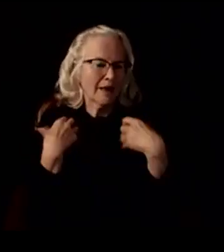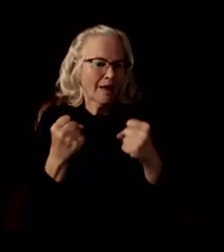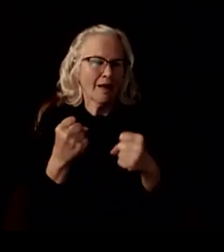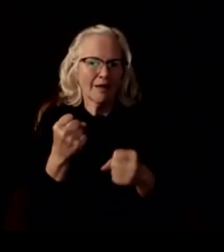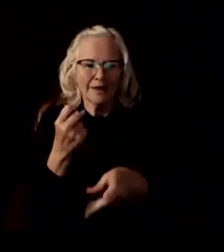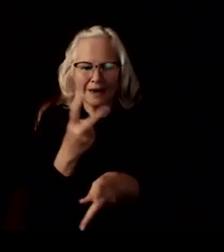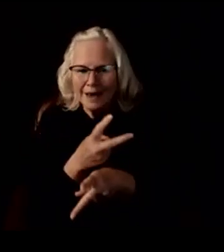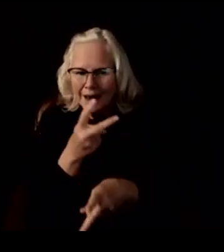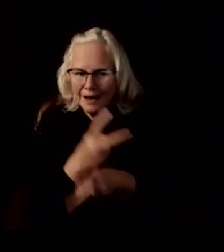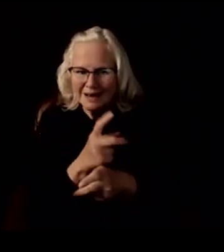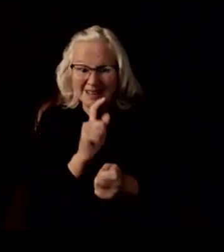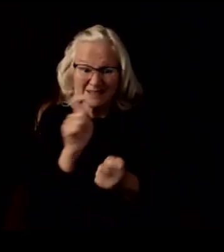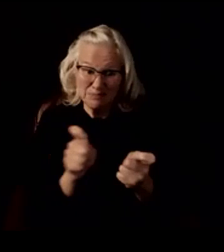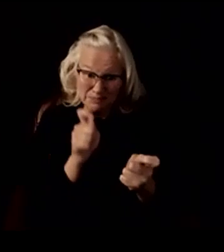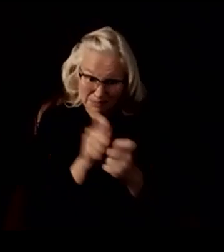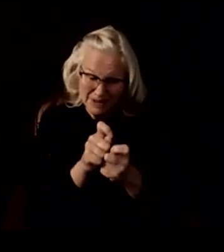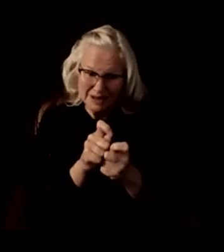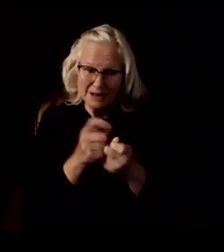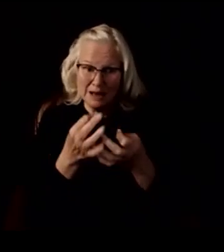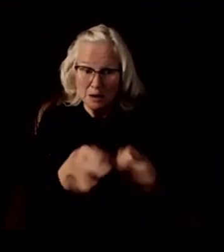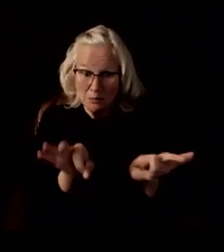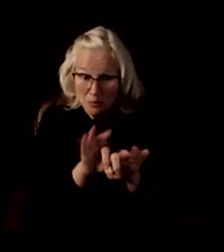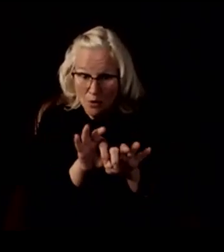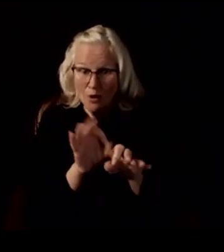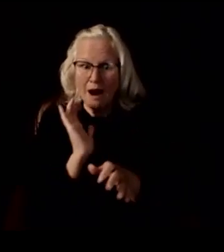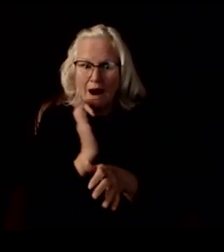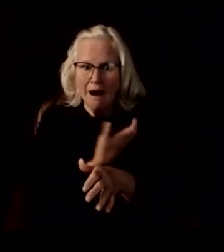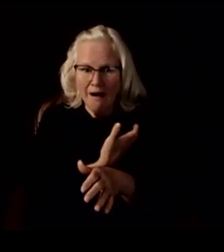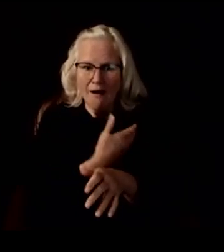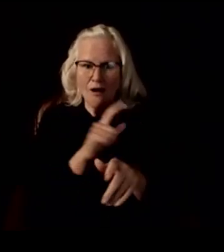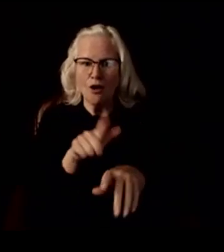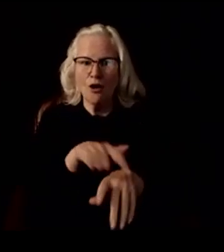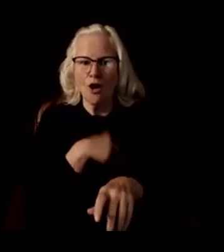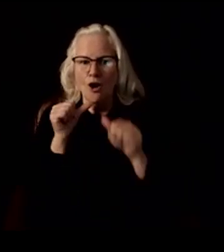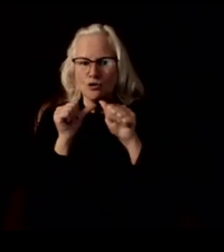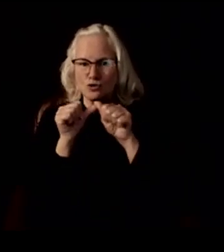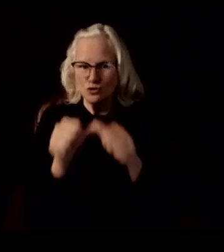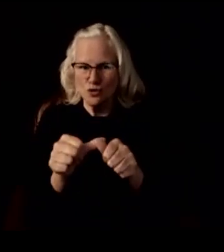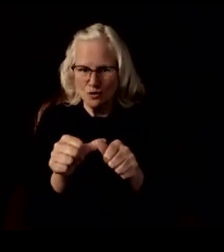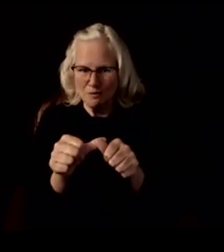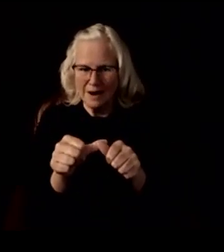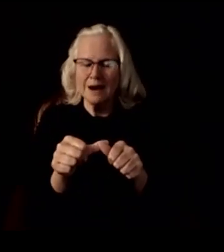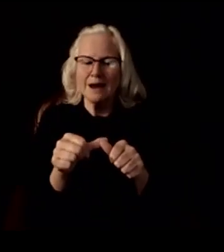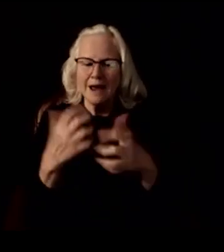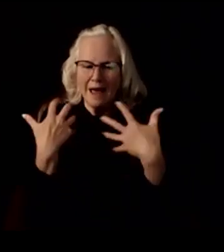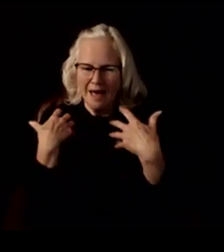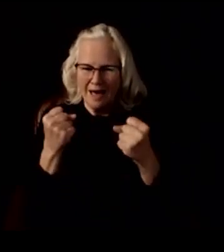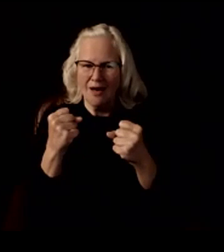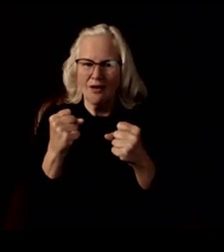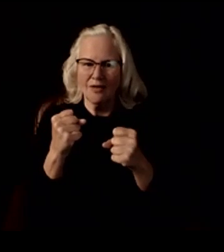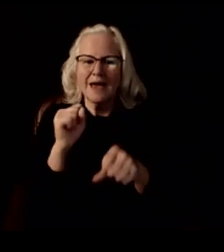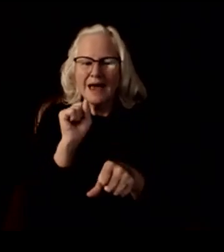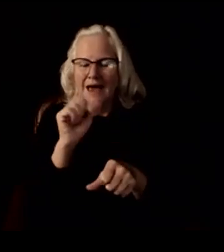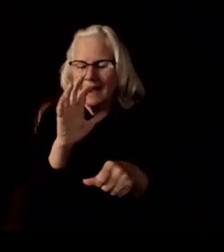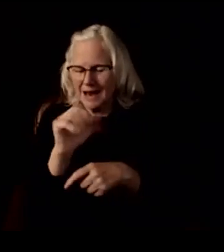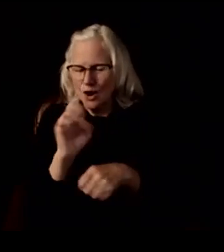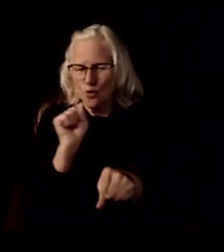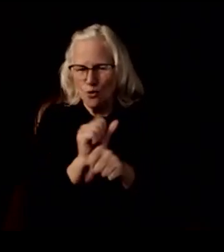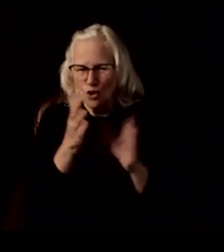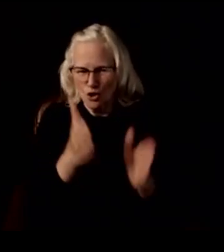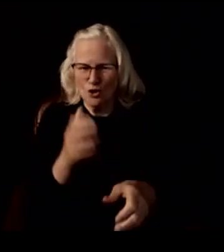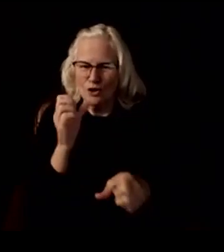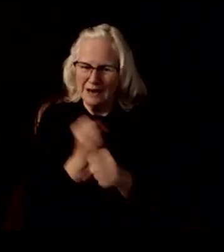importance of making sure that our long-term care healthcare workers were able to be vaccinated because that was really where we felt that